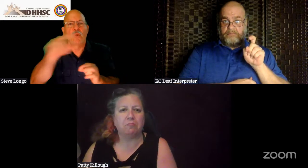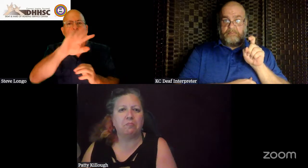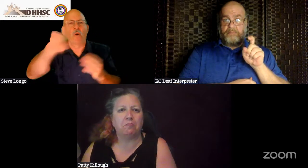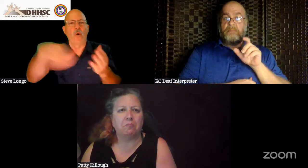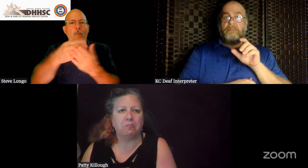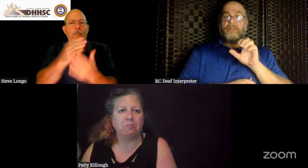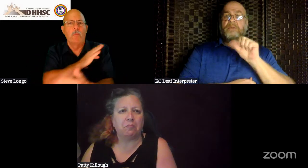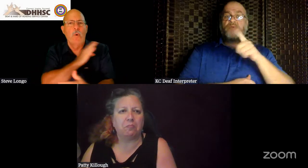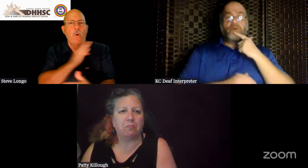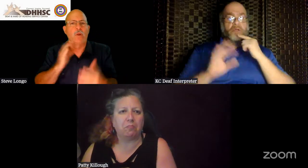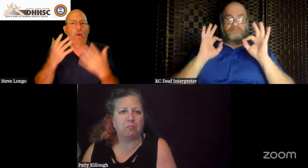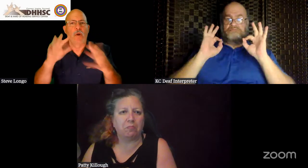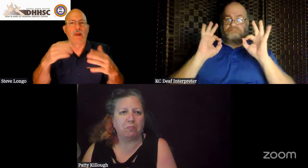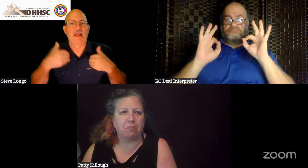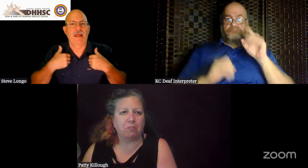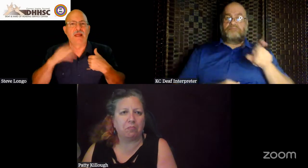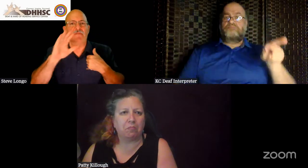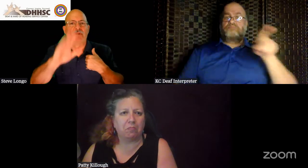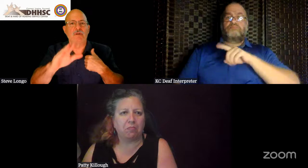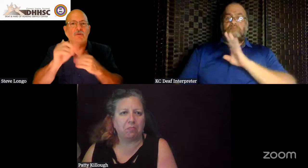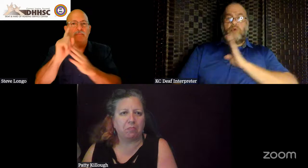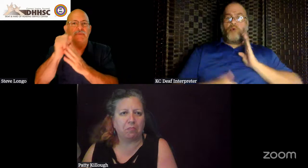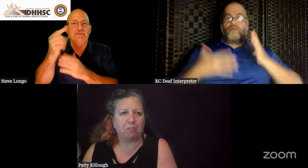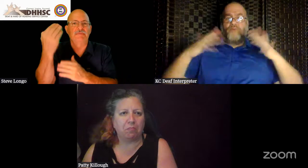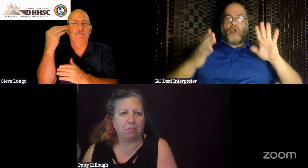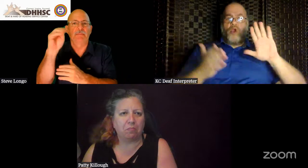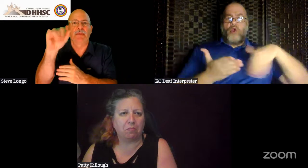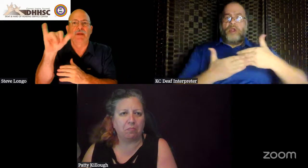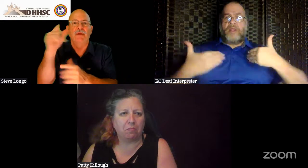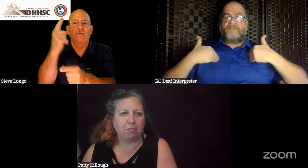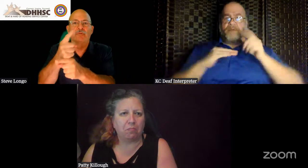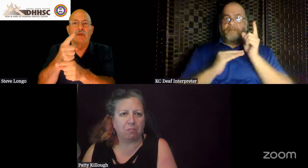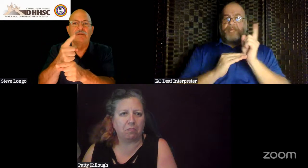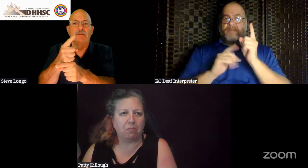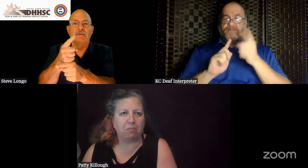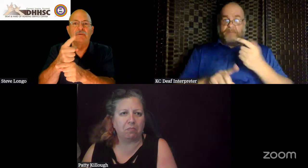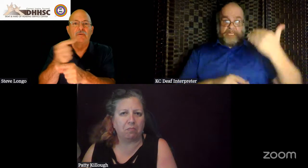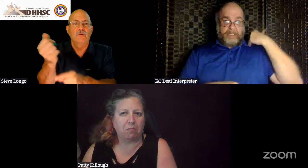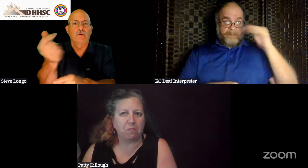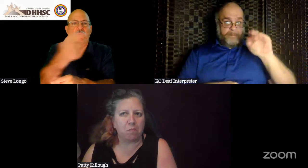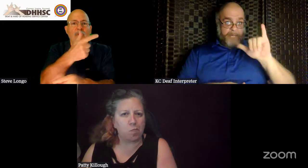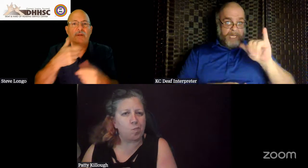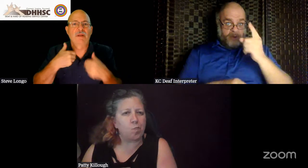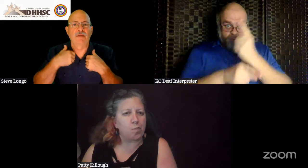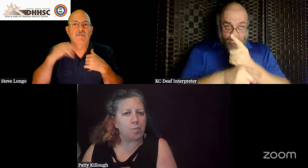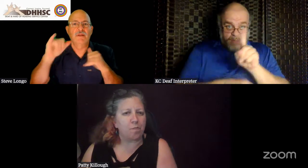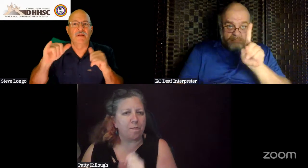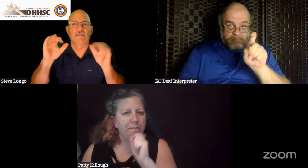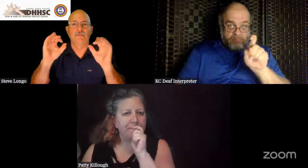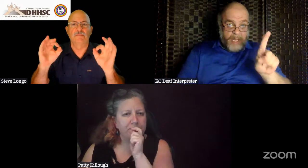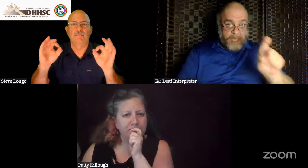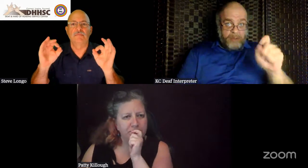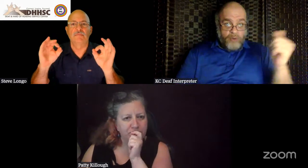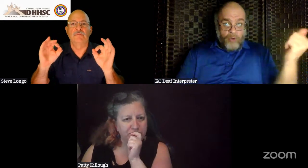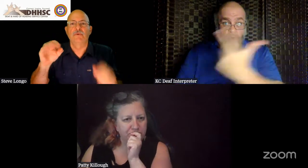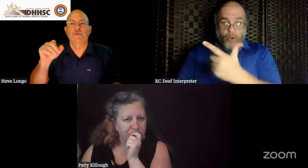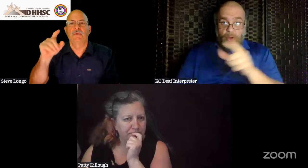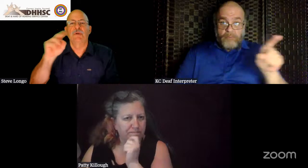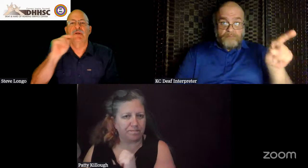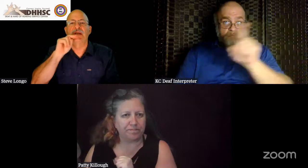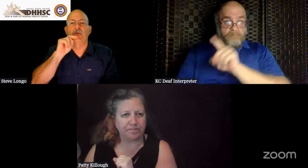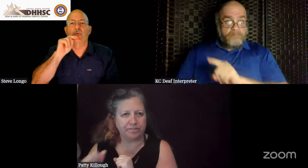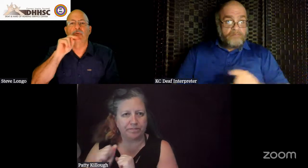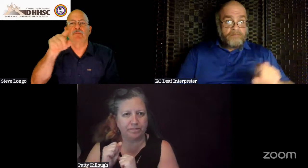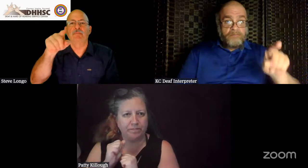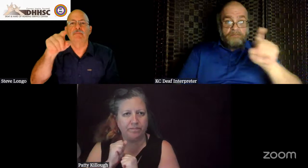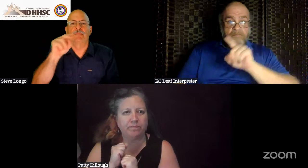Is there more that I need to say? And Steve Long is saying, no, the board has been able to review